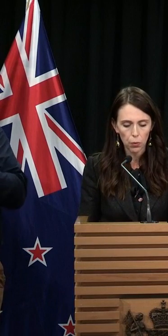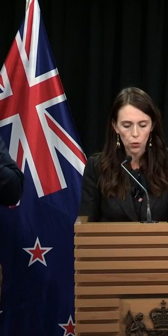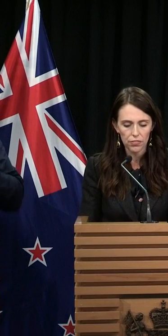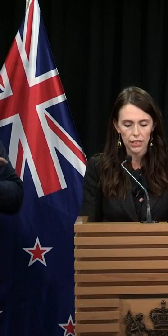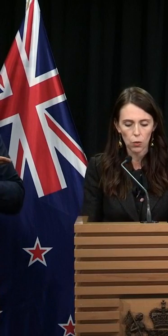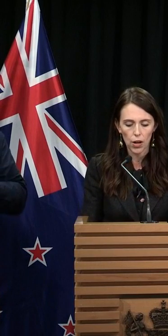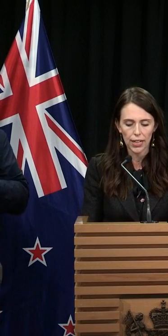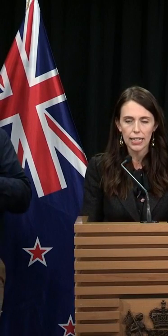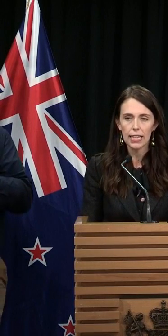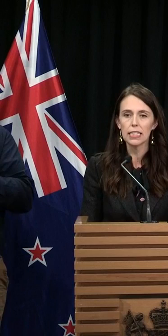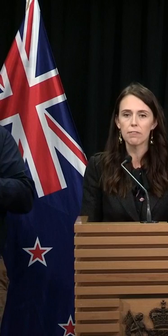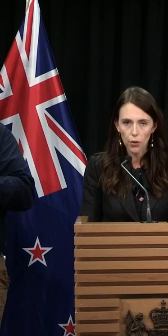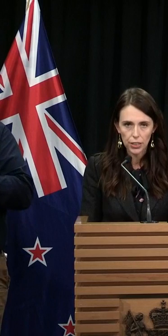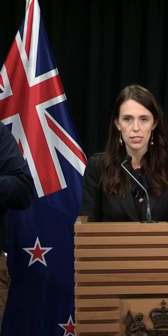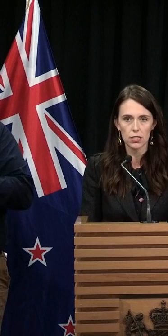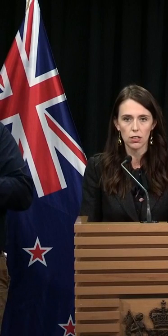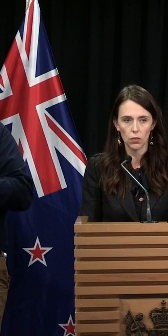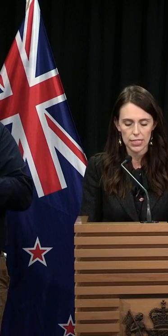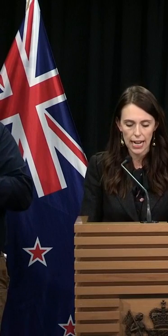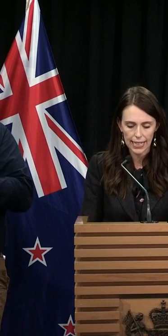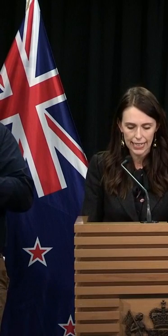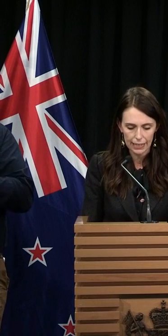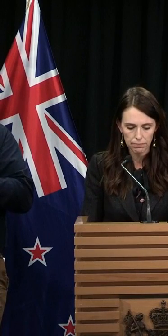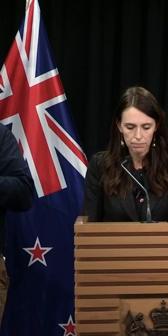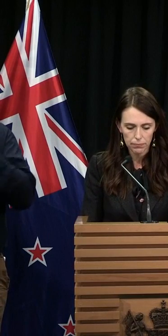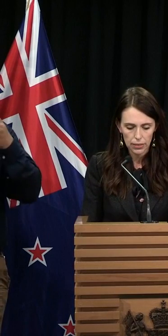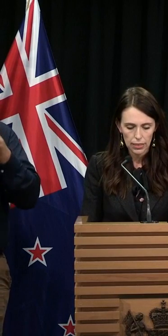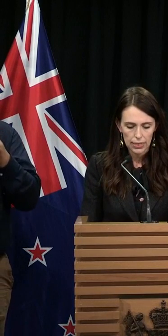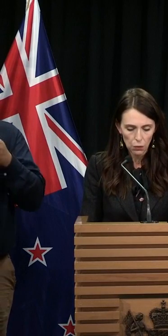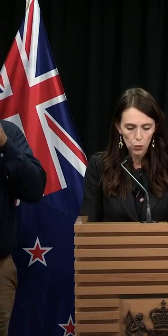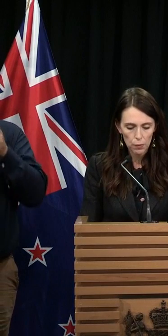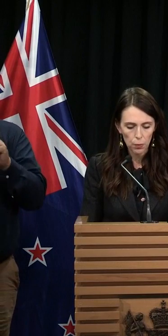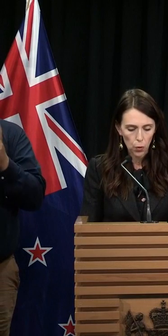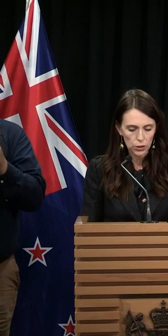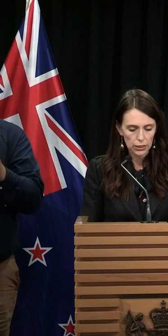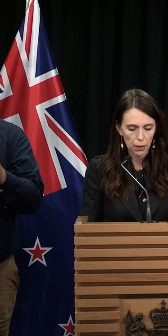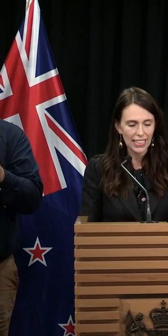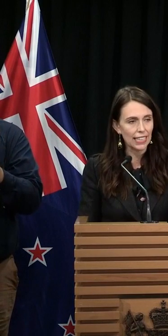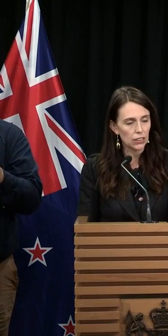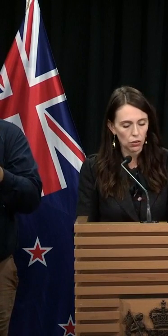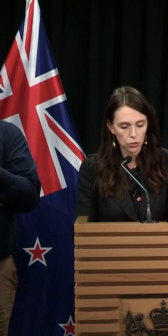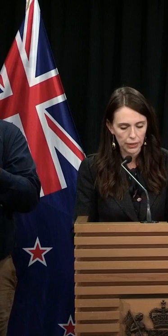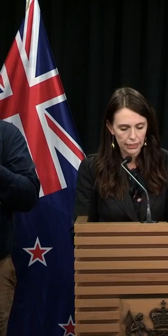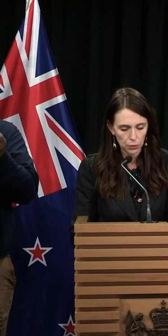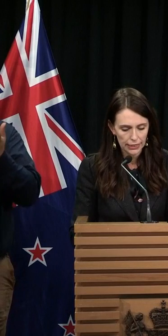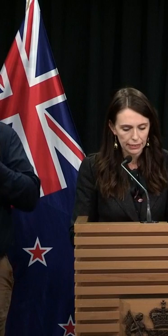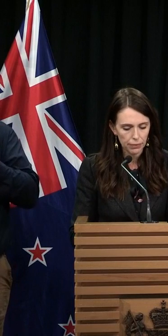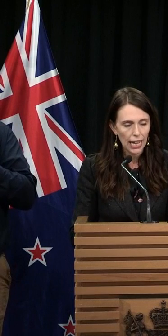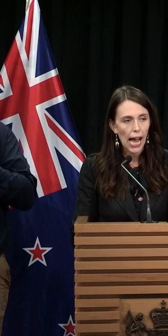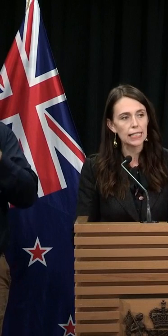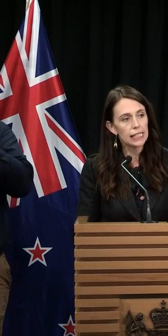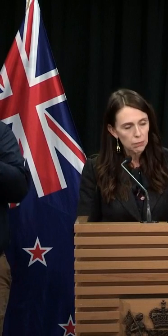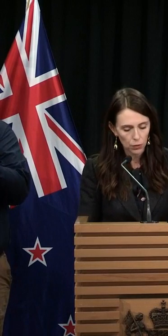interim report of the inquiry is focused on state care. That will be reported by the end of